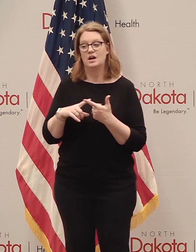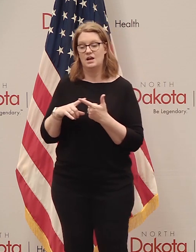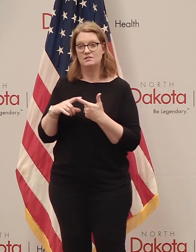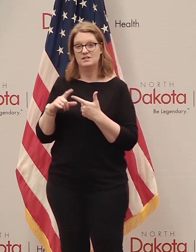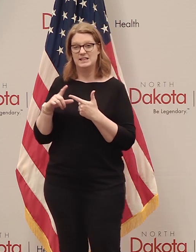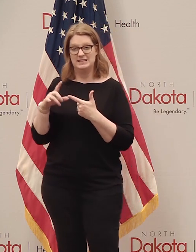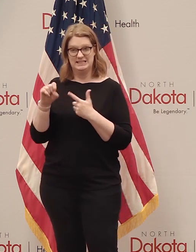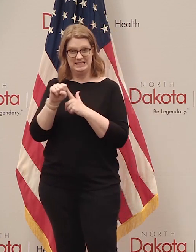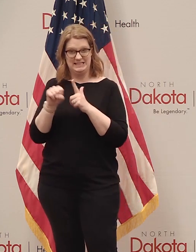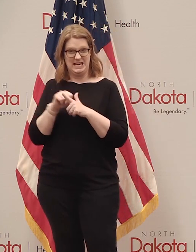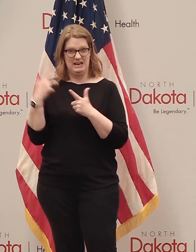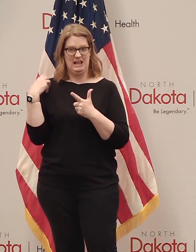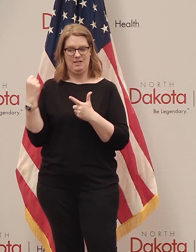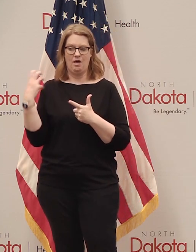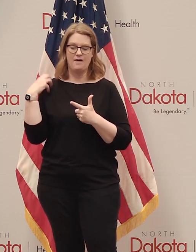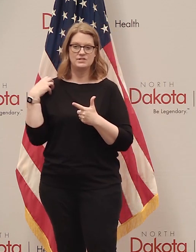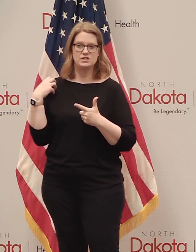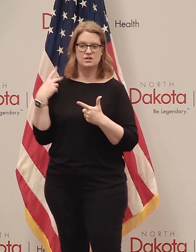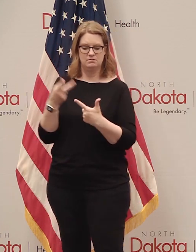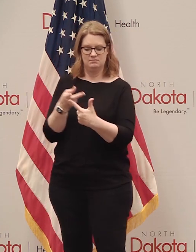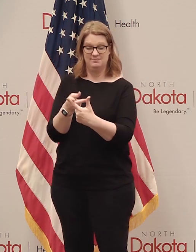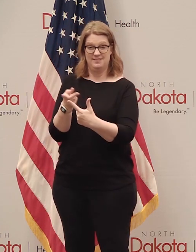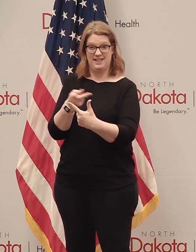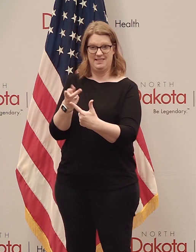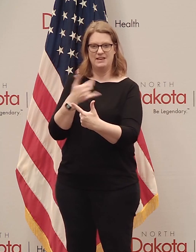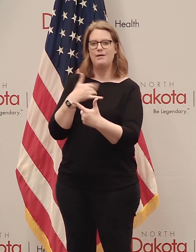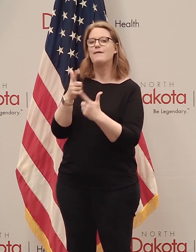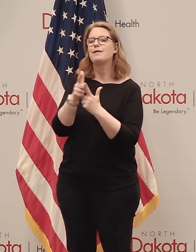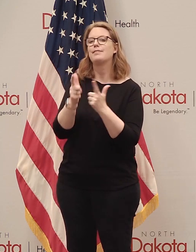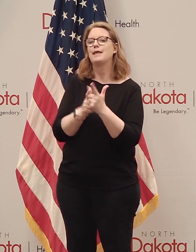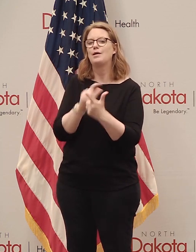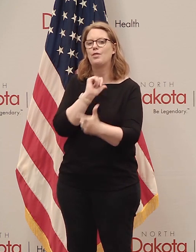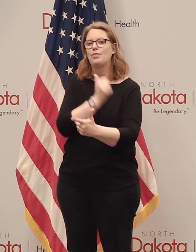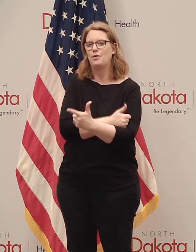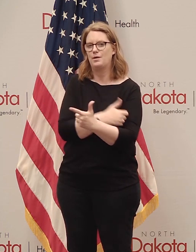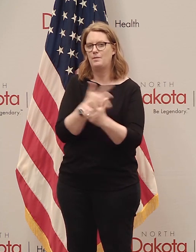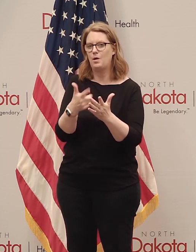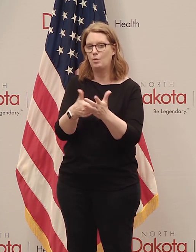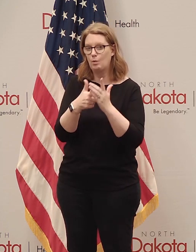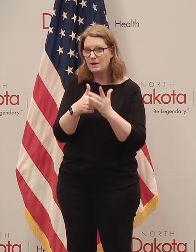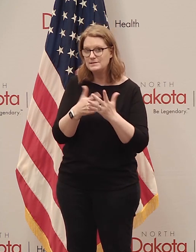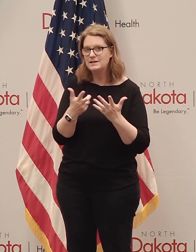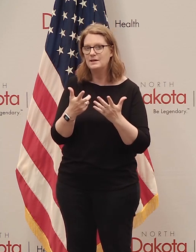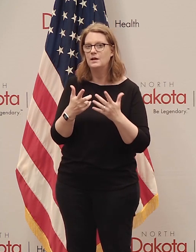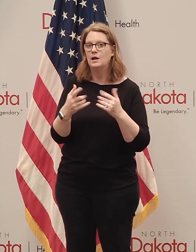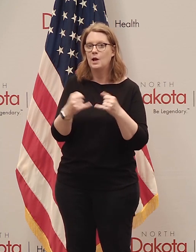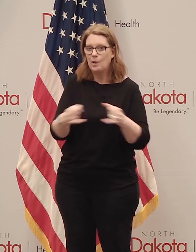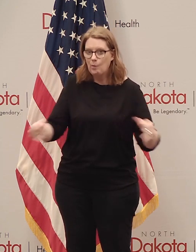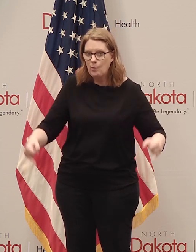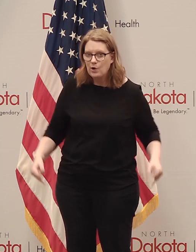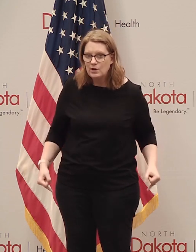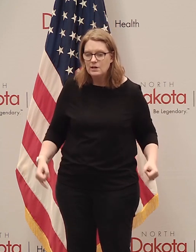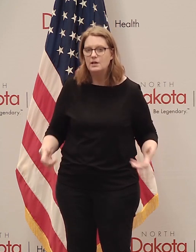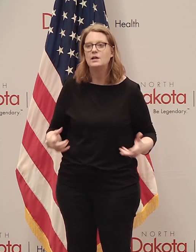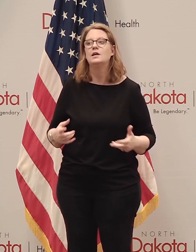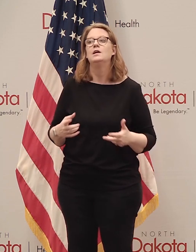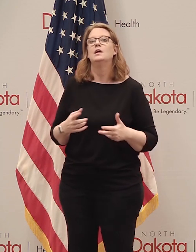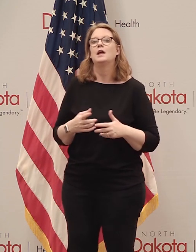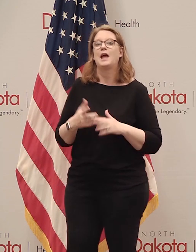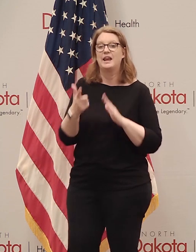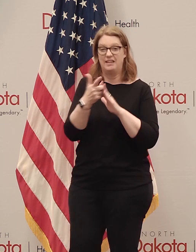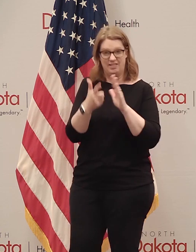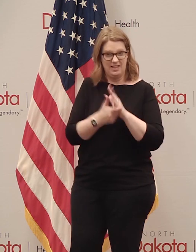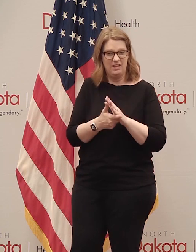two, they've got clear legal authority about requesting quarantines. The state health officer still has clear legal